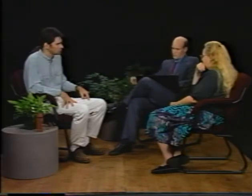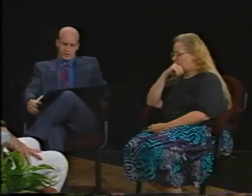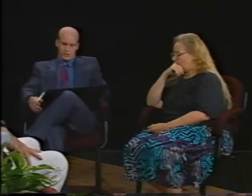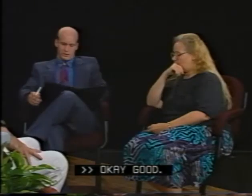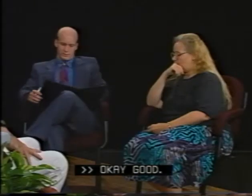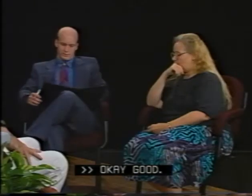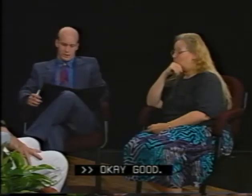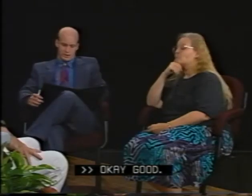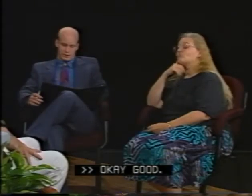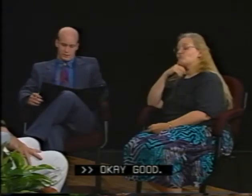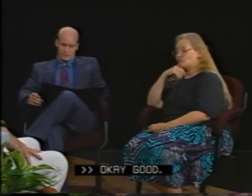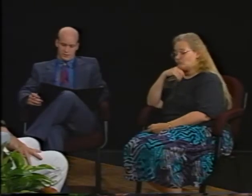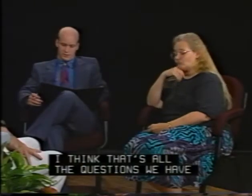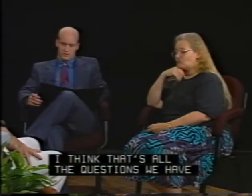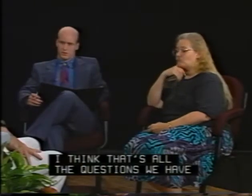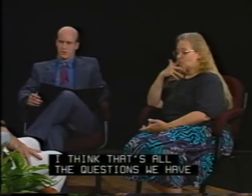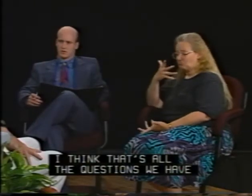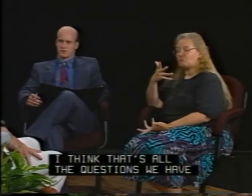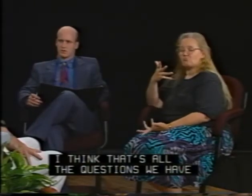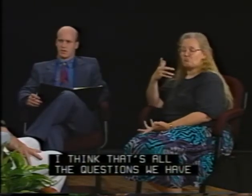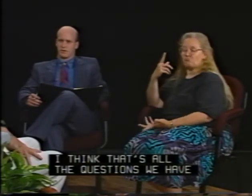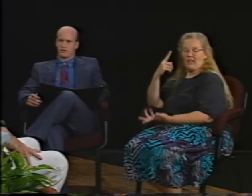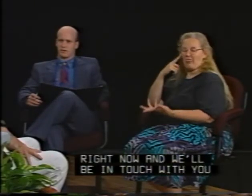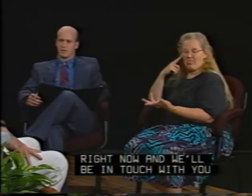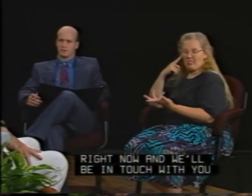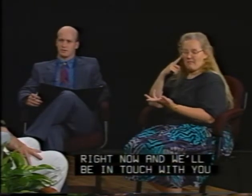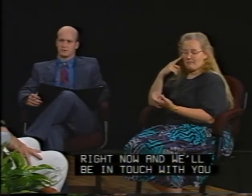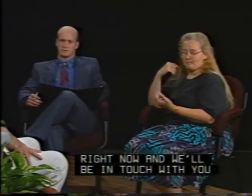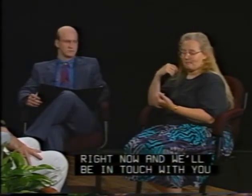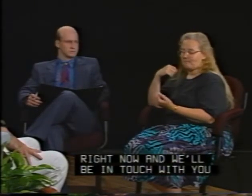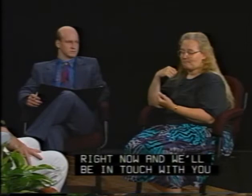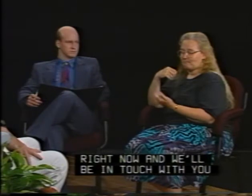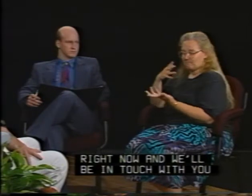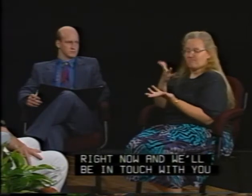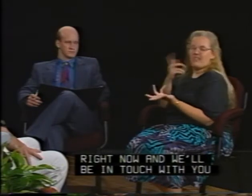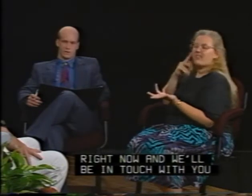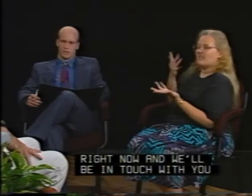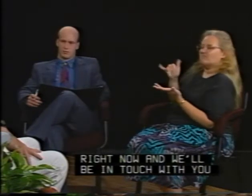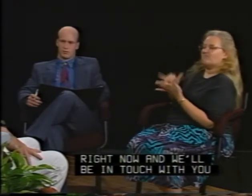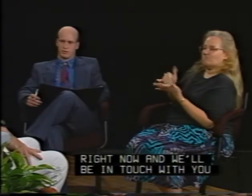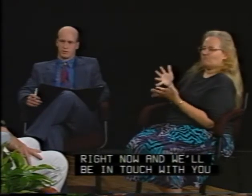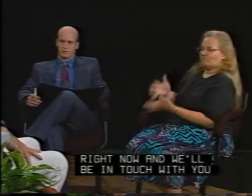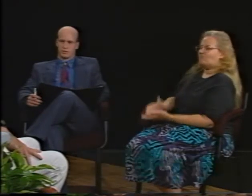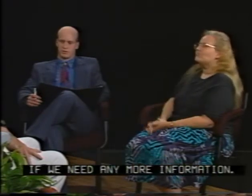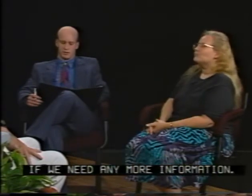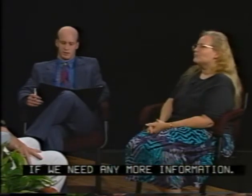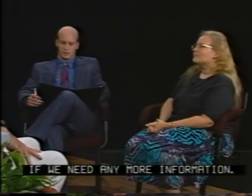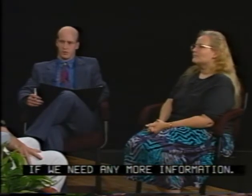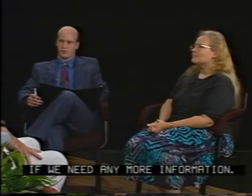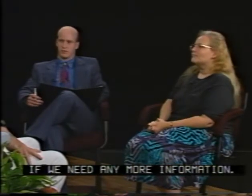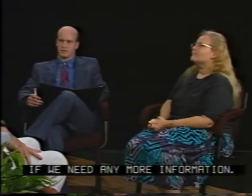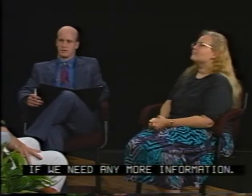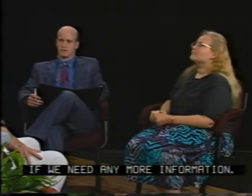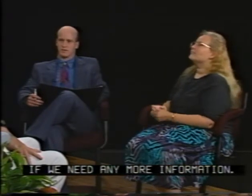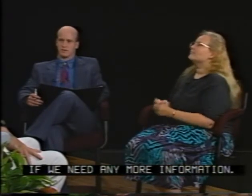Okay, good. I think that's all the questions we have right now. And we'll be in touch with you if we need any more information. Thanks very much.